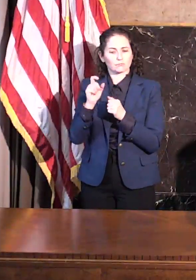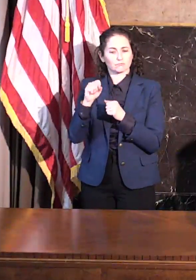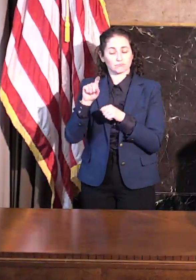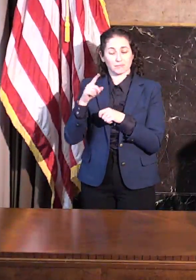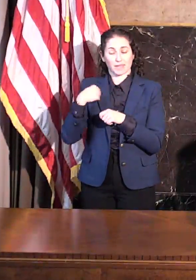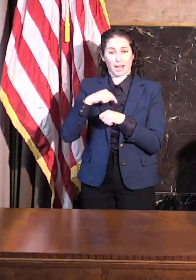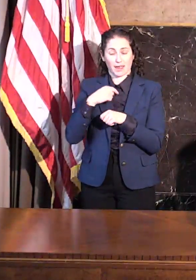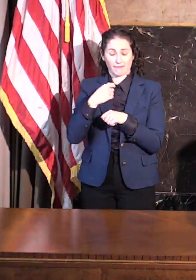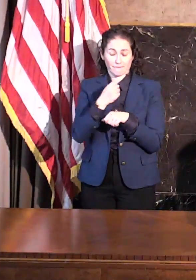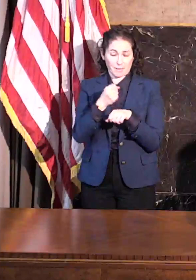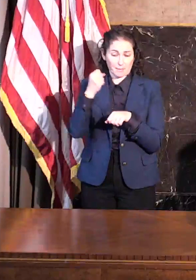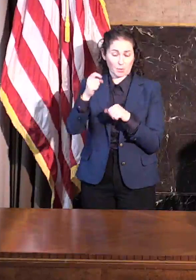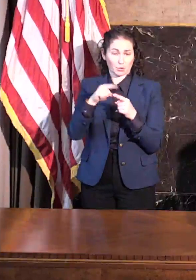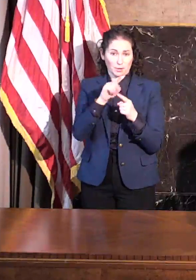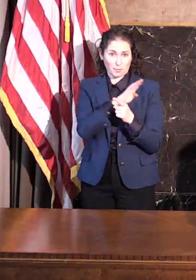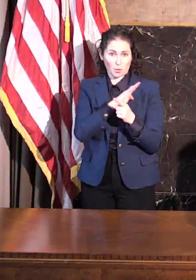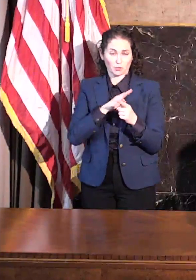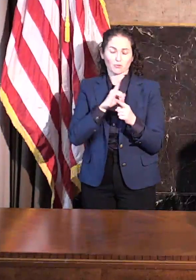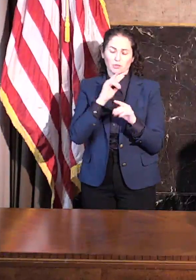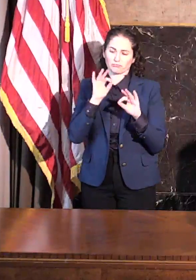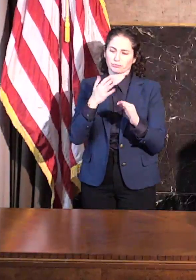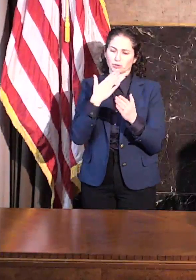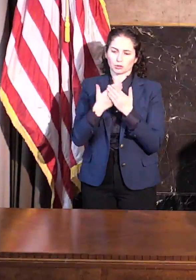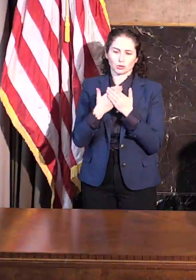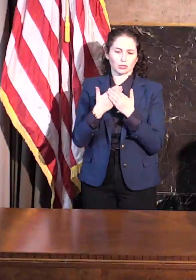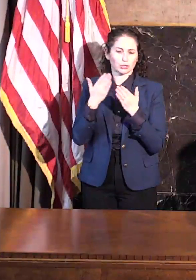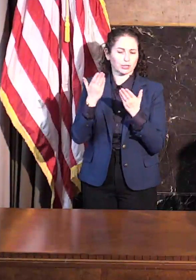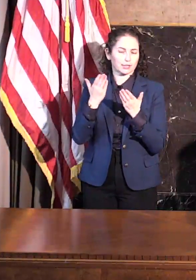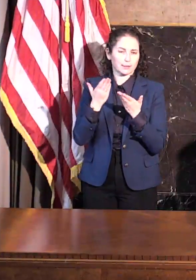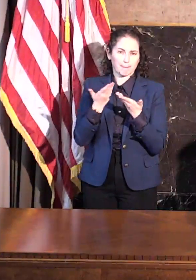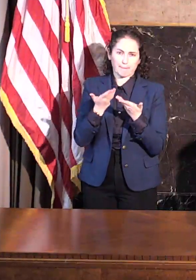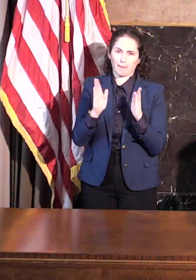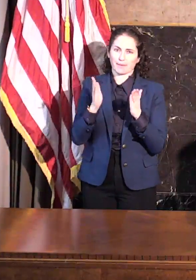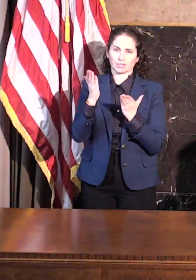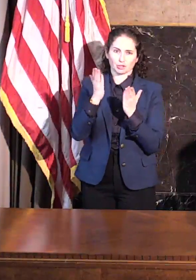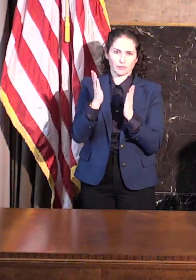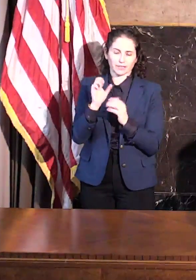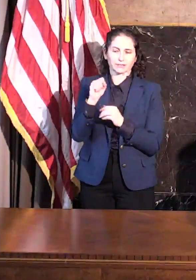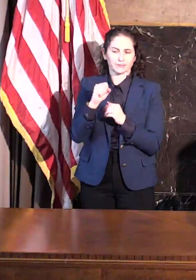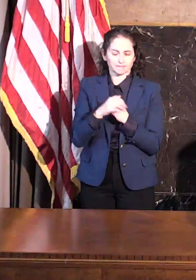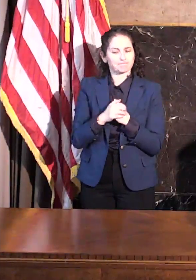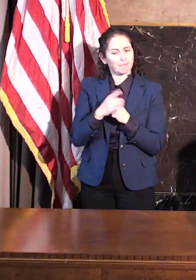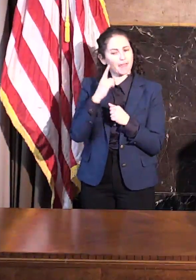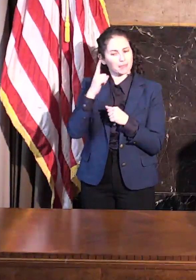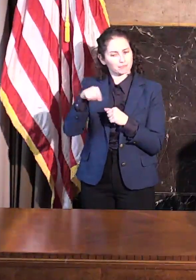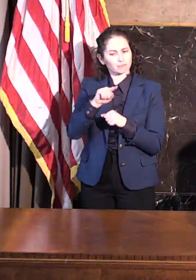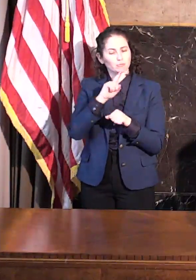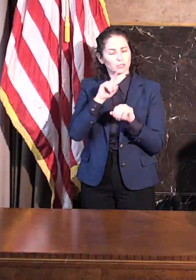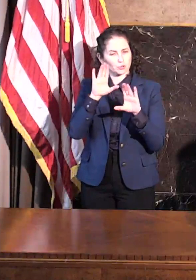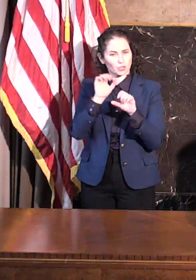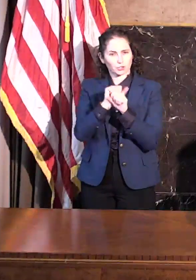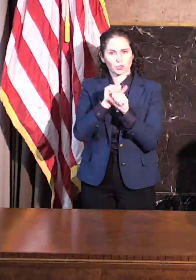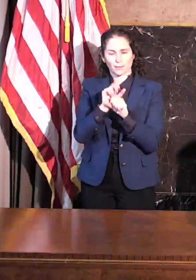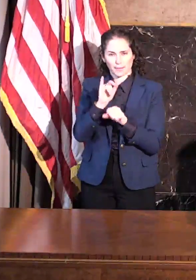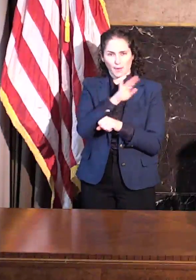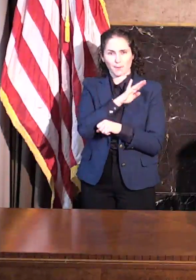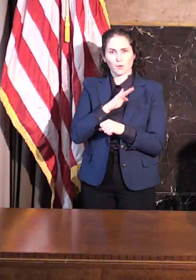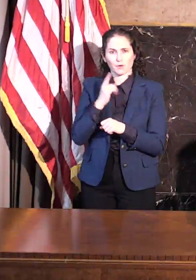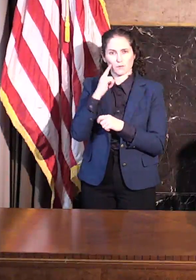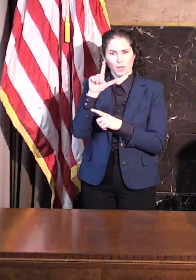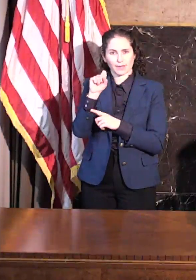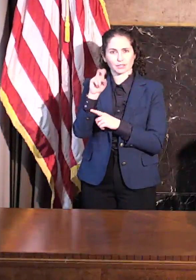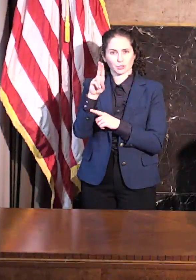by the way, the report deals with LSU, but when we pass statute, they apply statewide, because we're concerned about